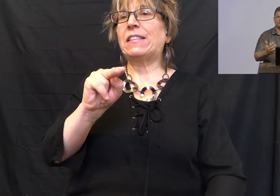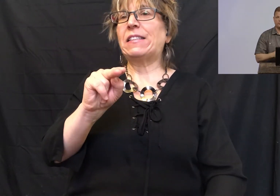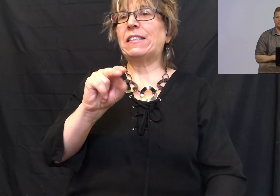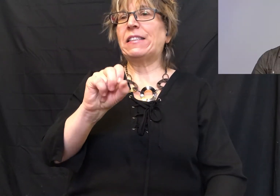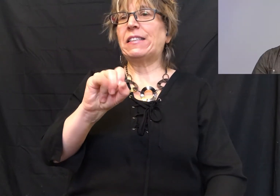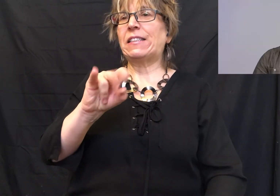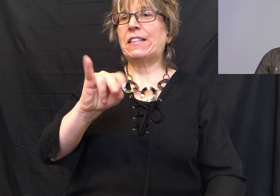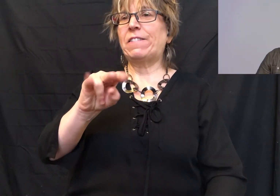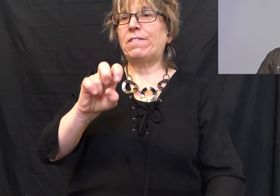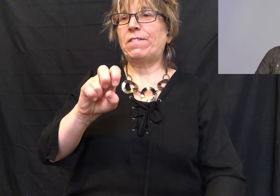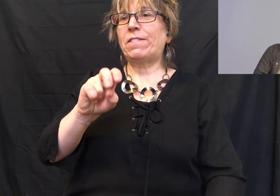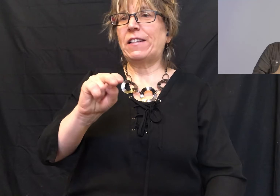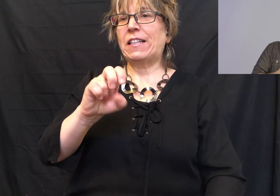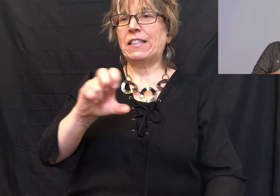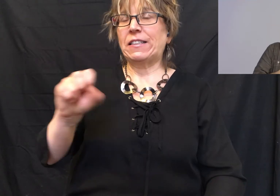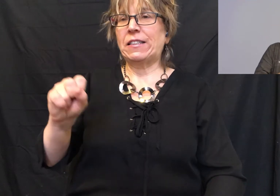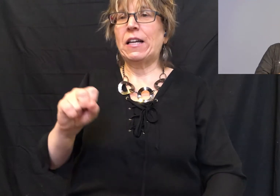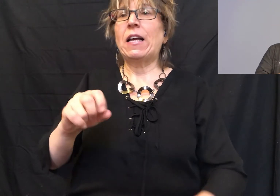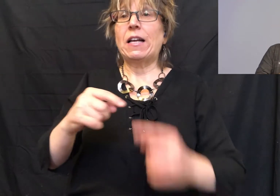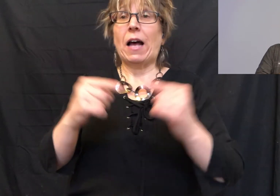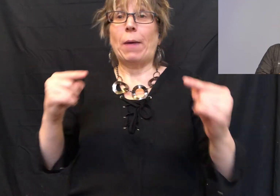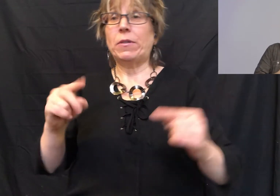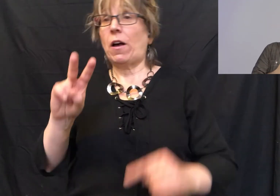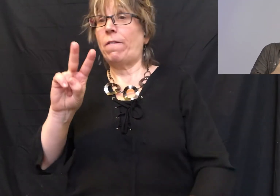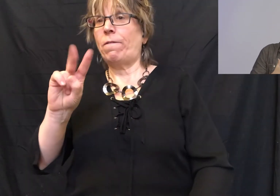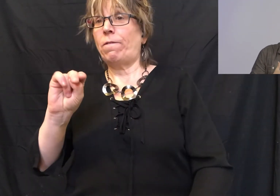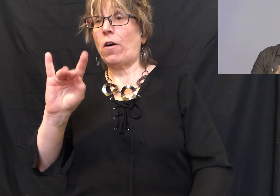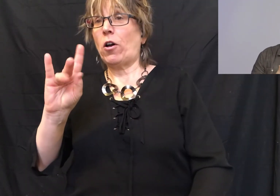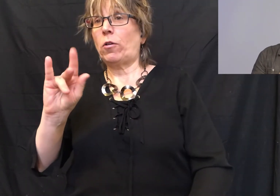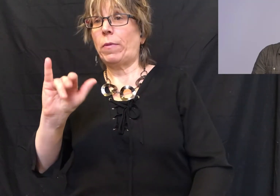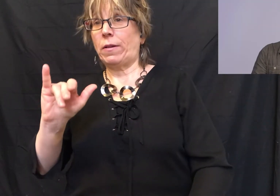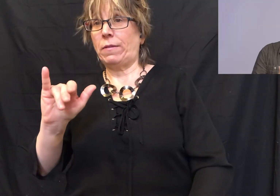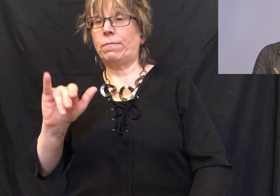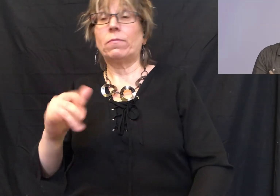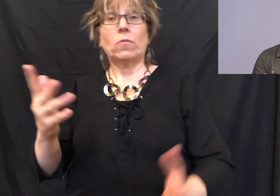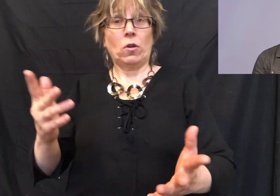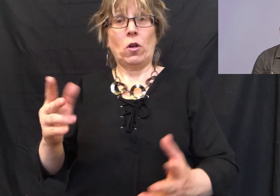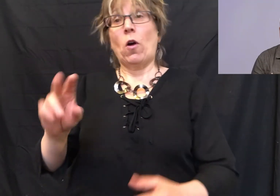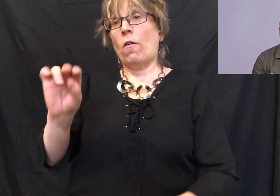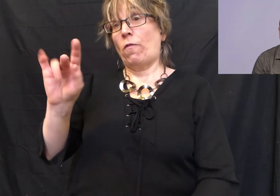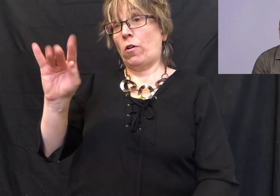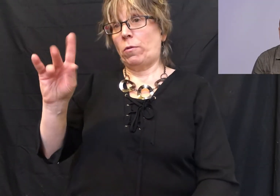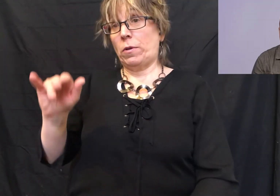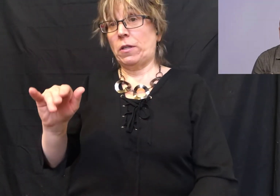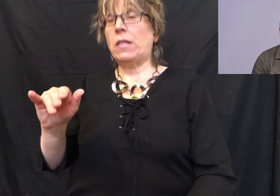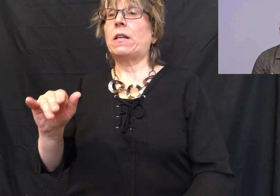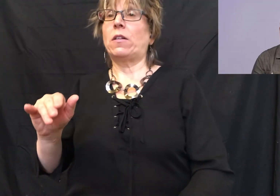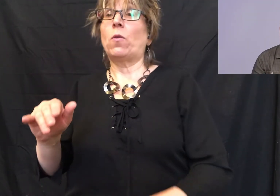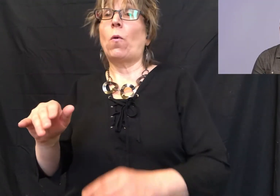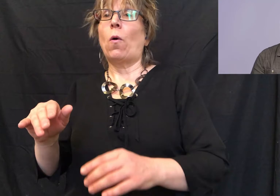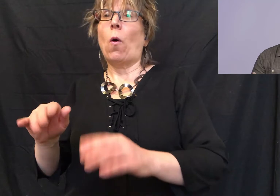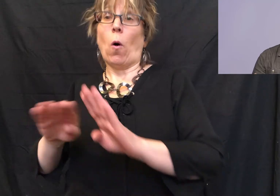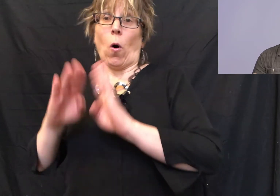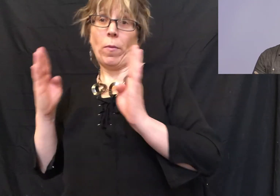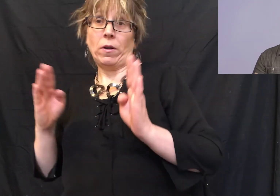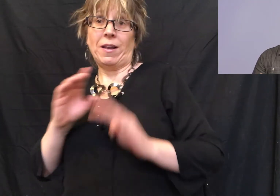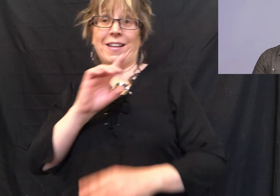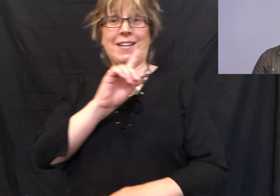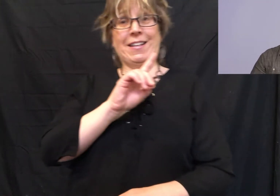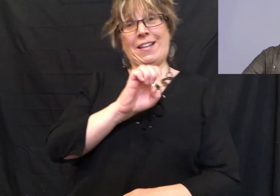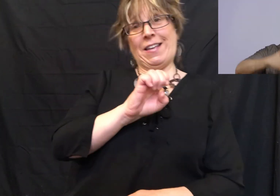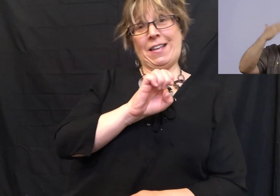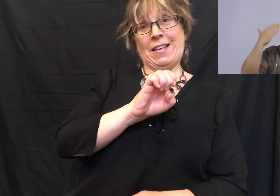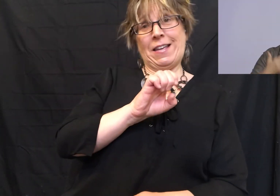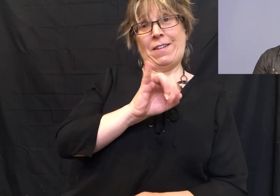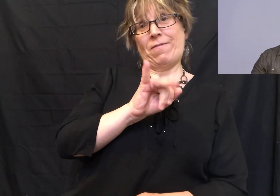being vulnerable. Defensive is, I'm going to protect my heart. Vulnerability says, I'm going to open my heart. Defensiveness